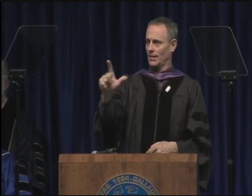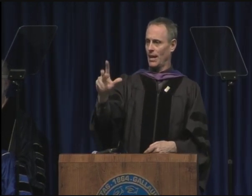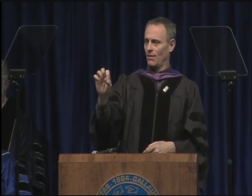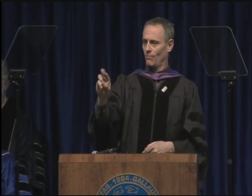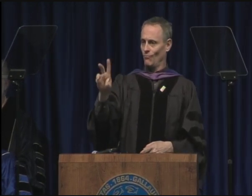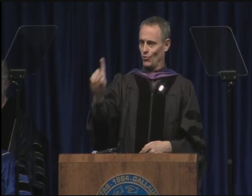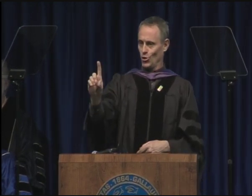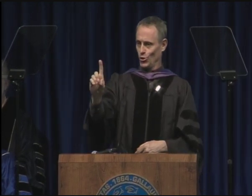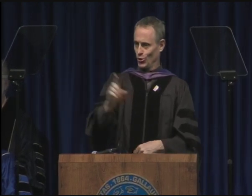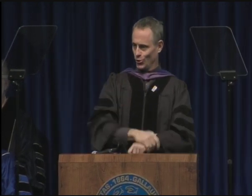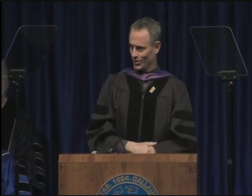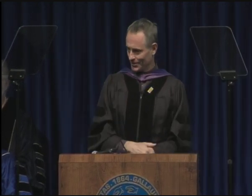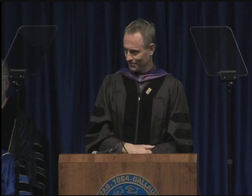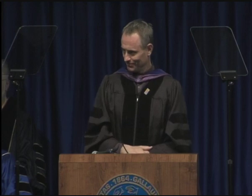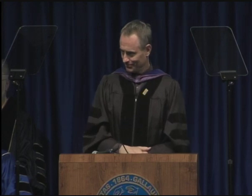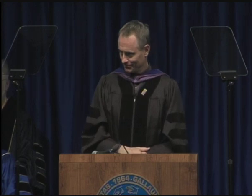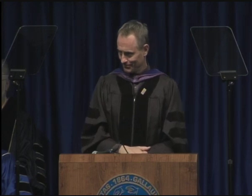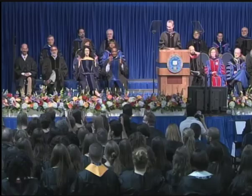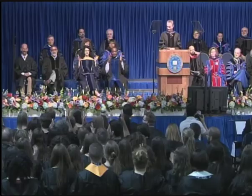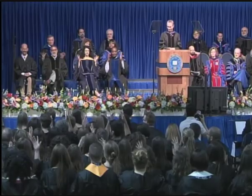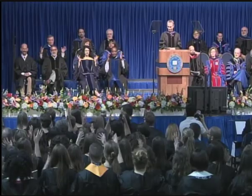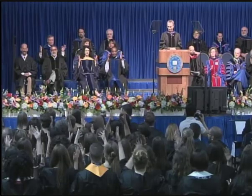award goes to Jolene Halford.